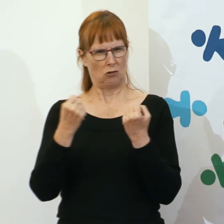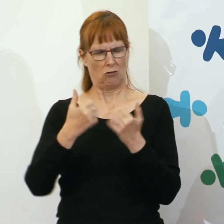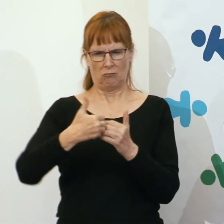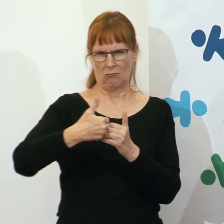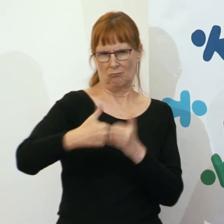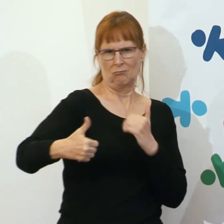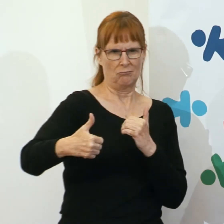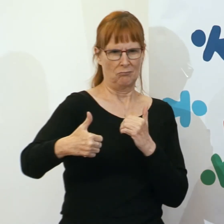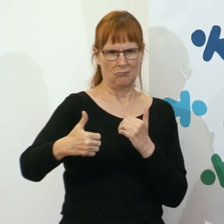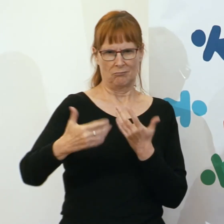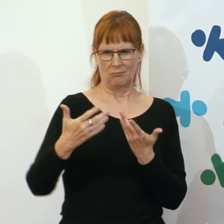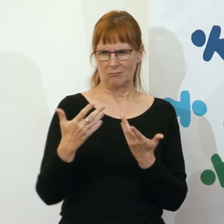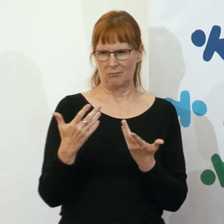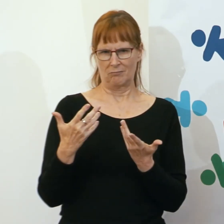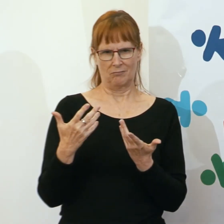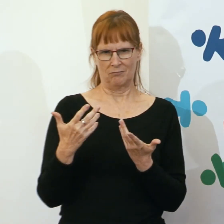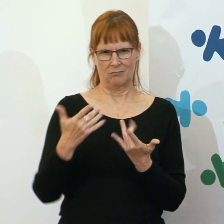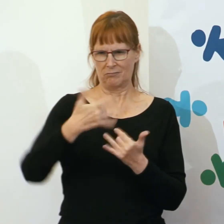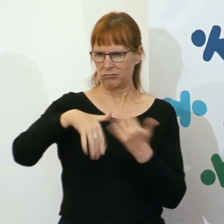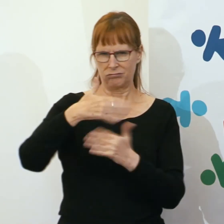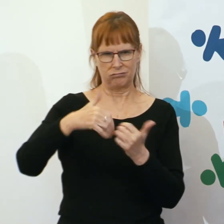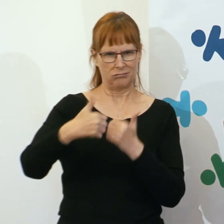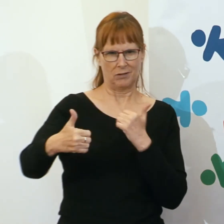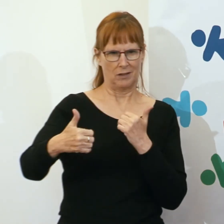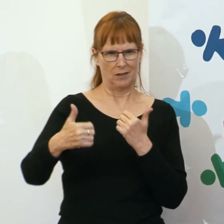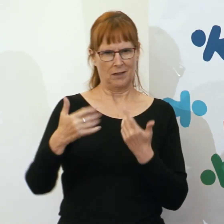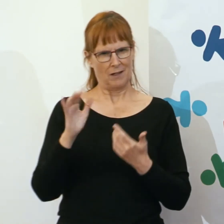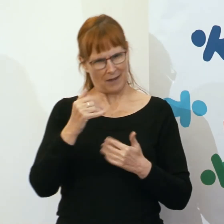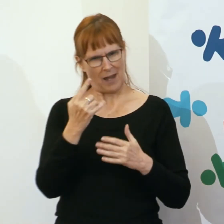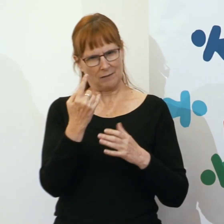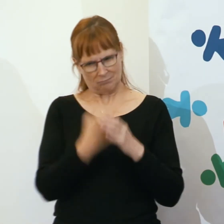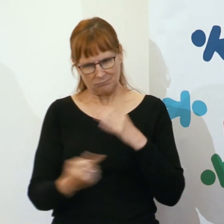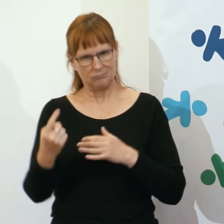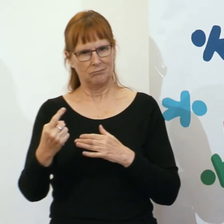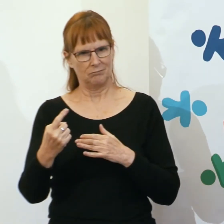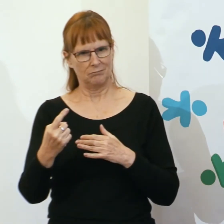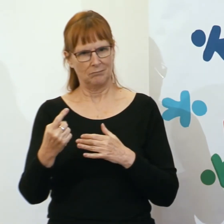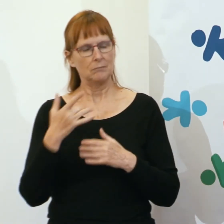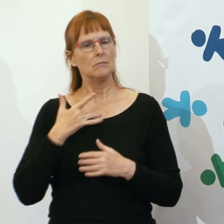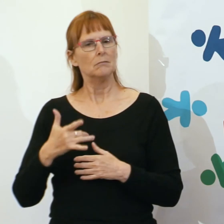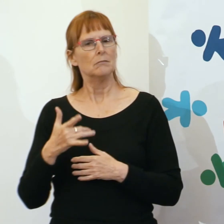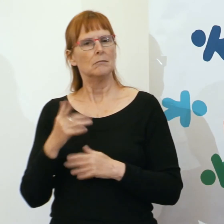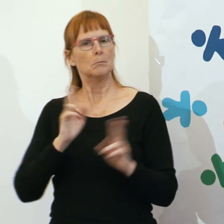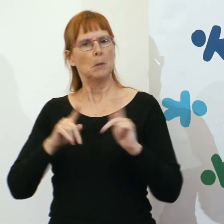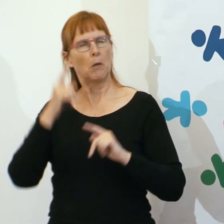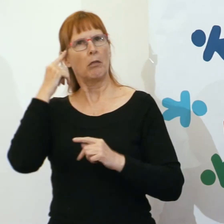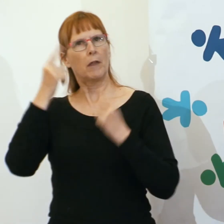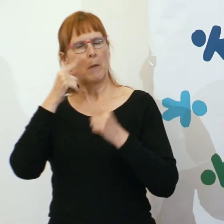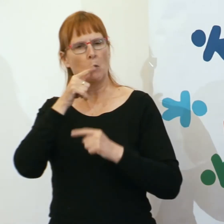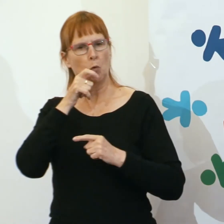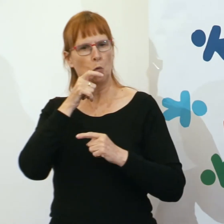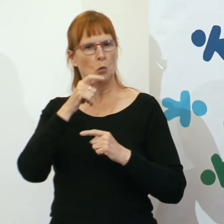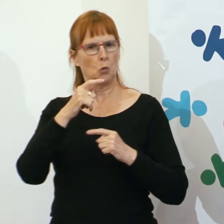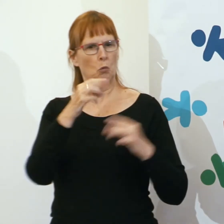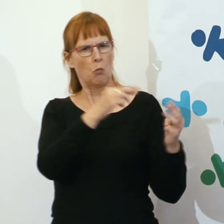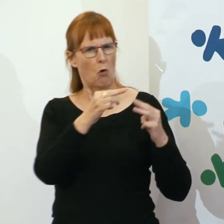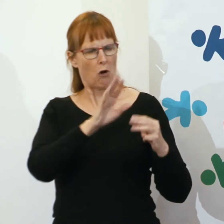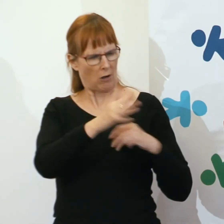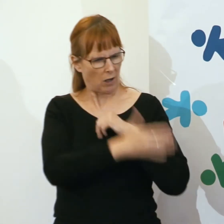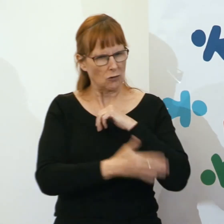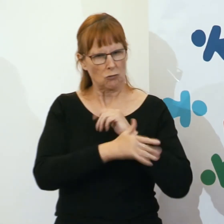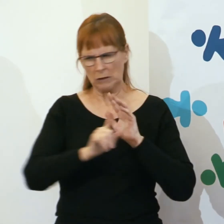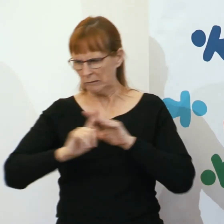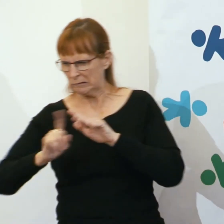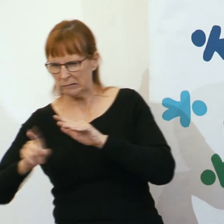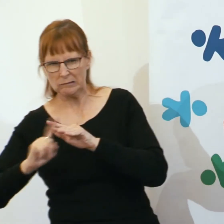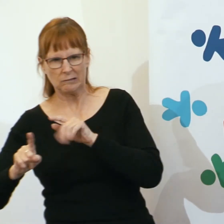Social isolation is too often overlooked in discussions of the refugee crisis. Even more so is